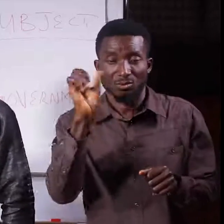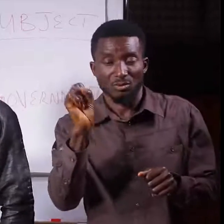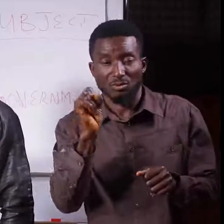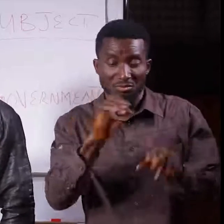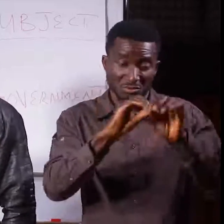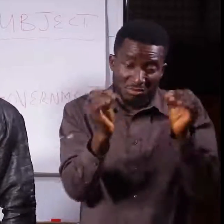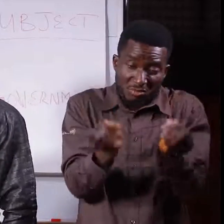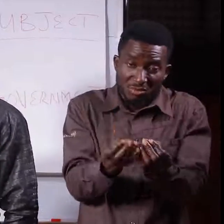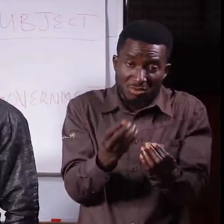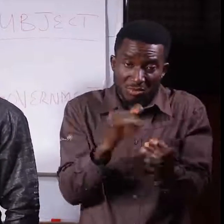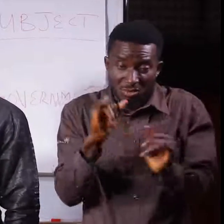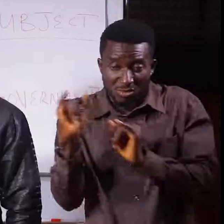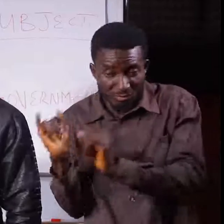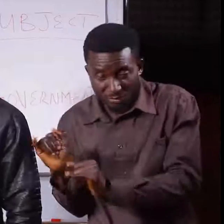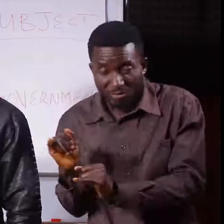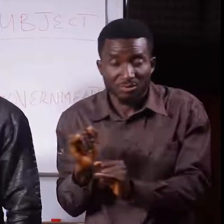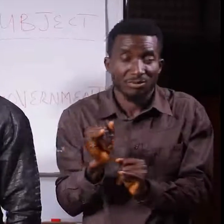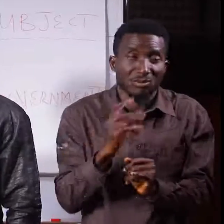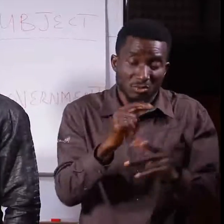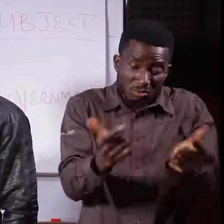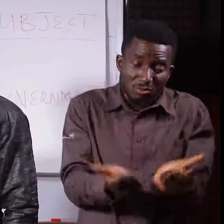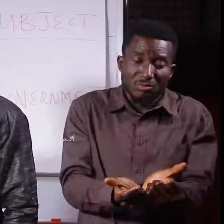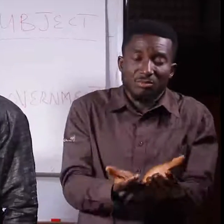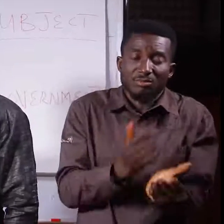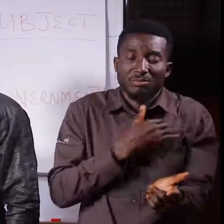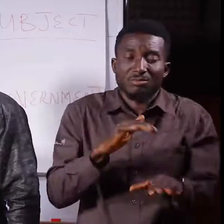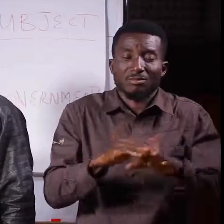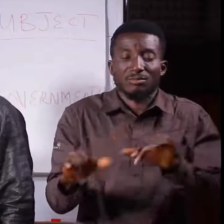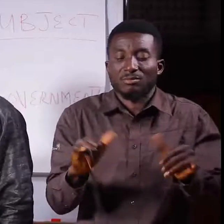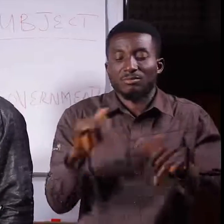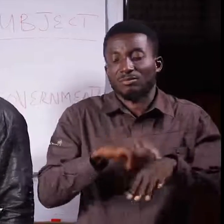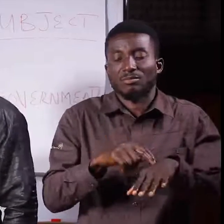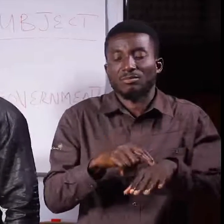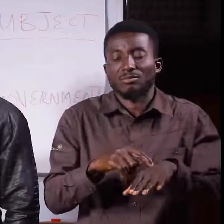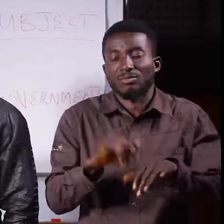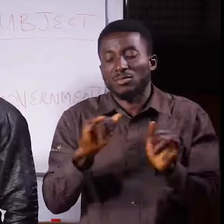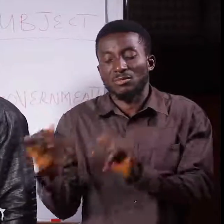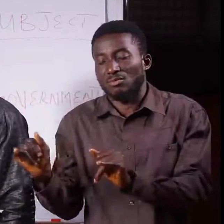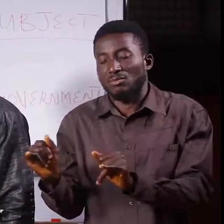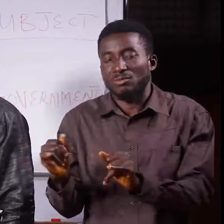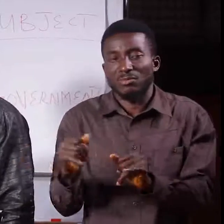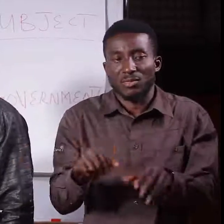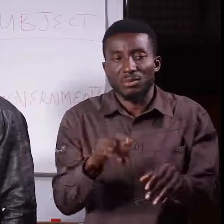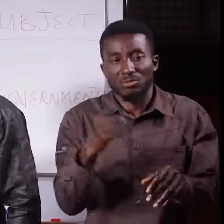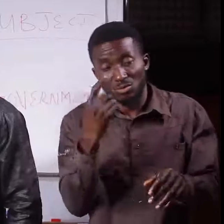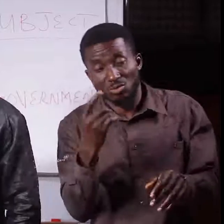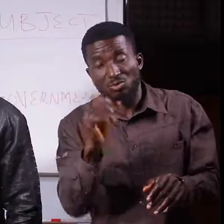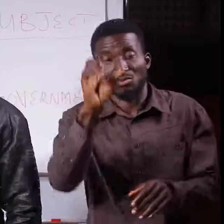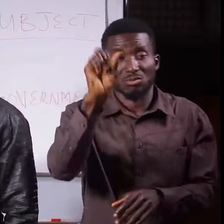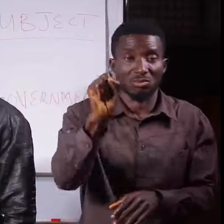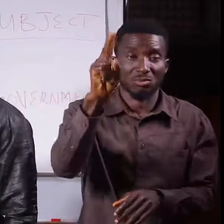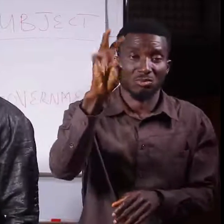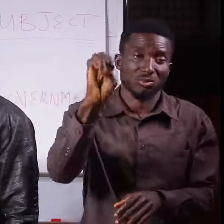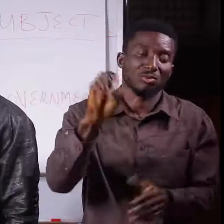an individual or group of individuals, and at the same time, individual and group of individuals can equally